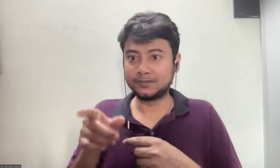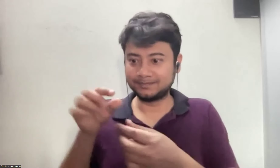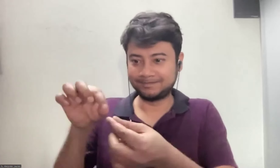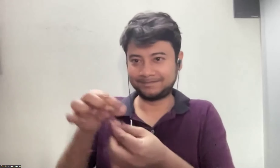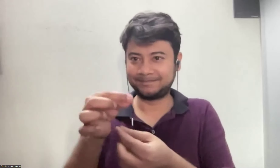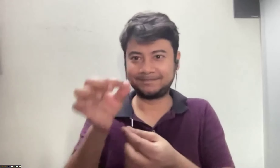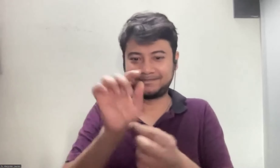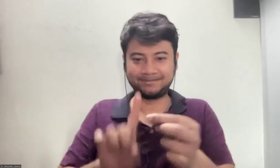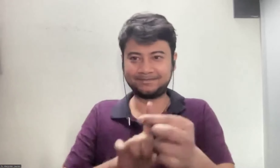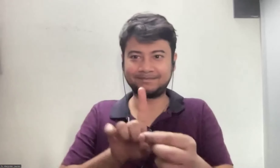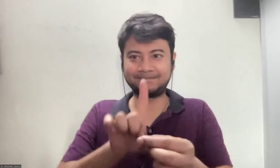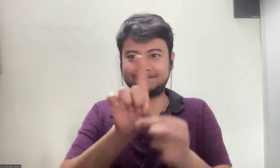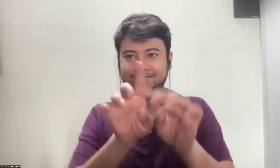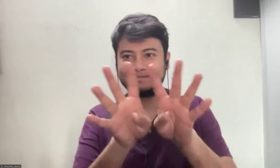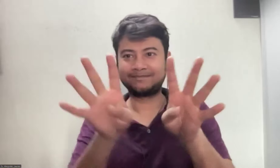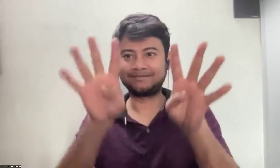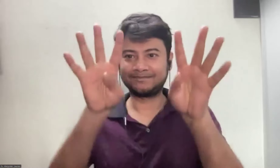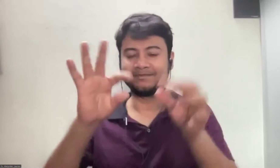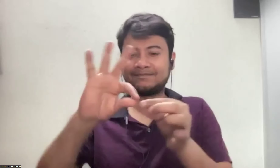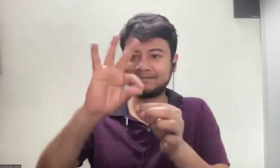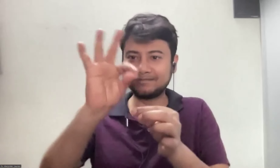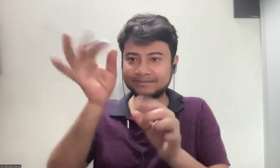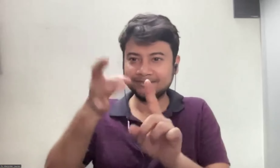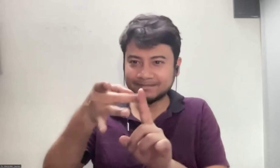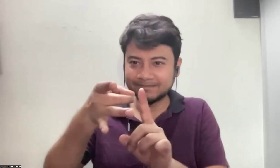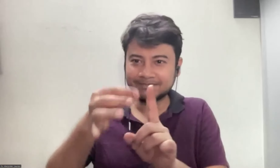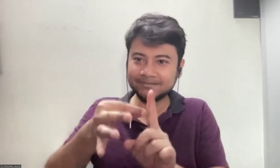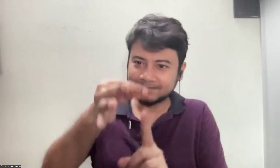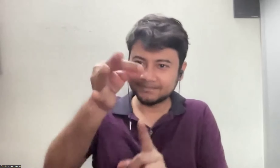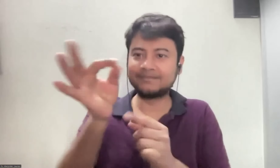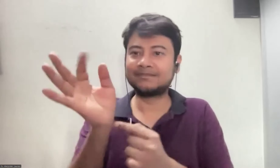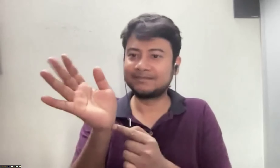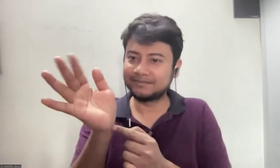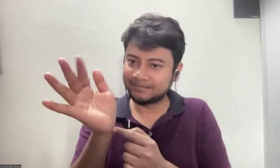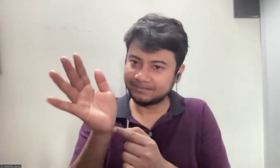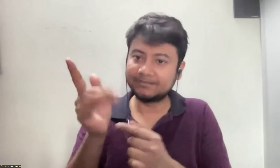plant is potted, even that sand actually is also very pure.